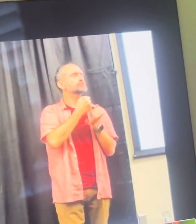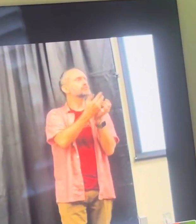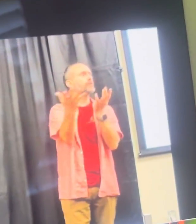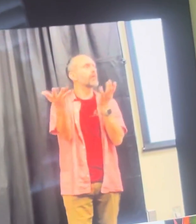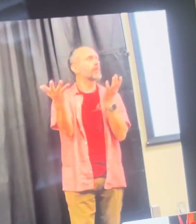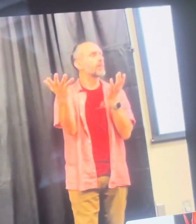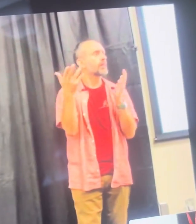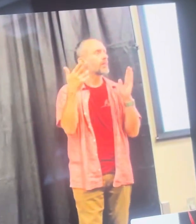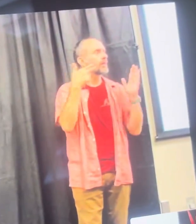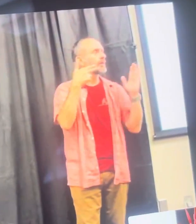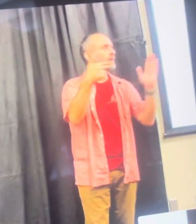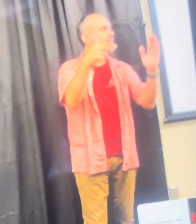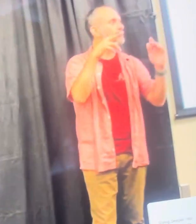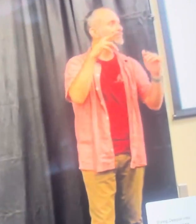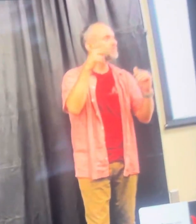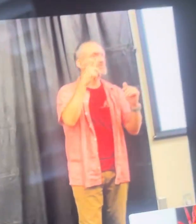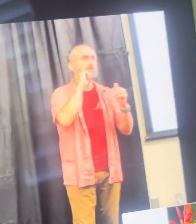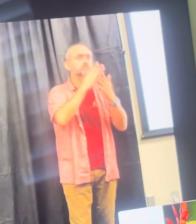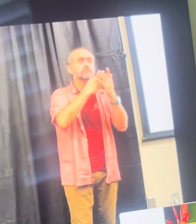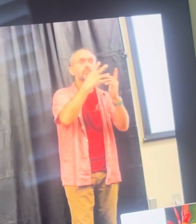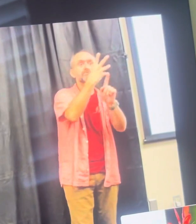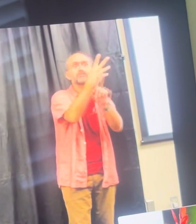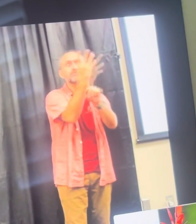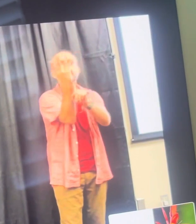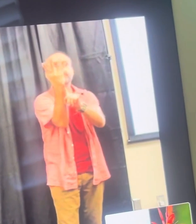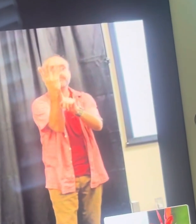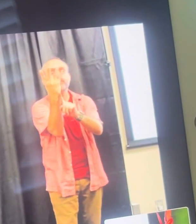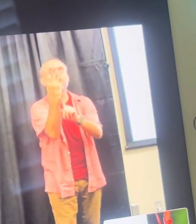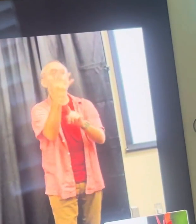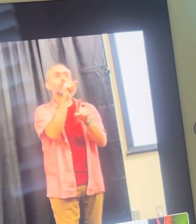this hand shape to show painting and demonstrate.